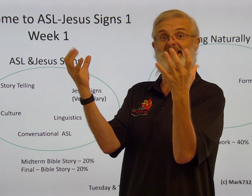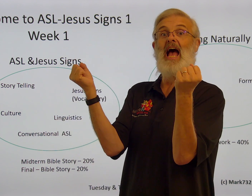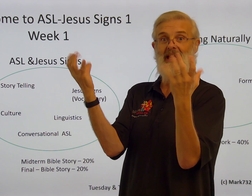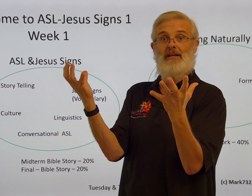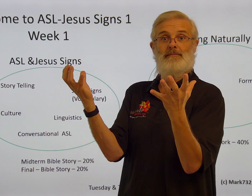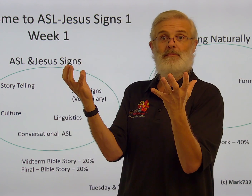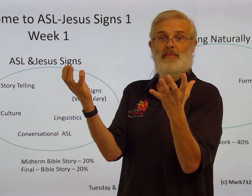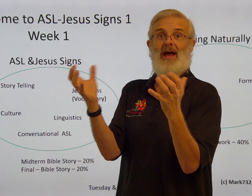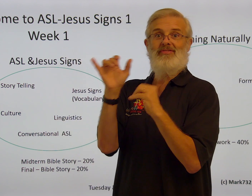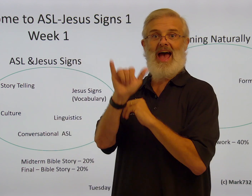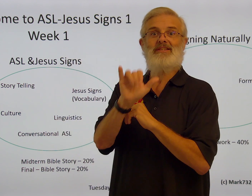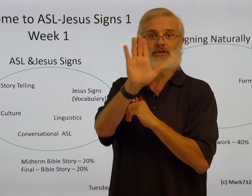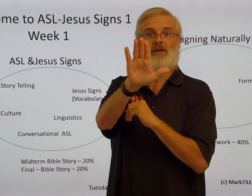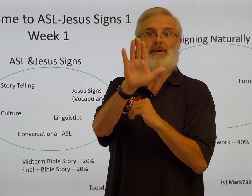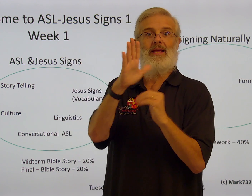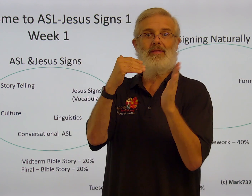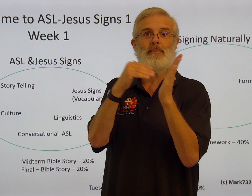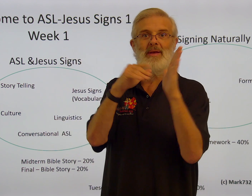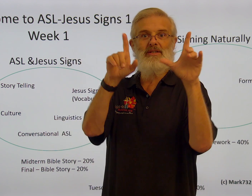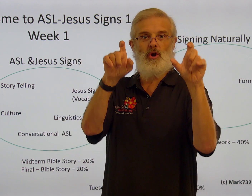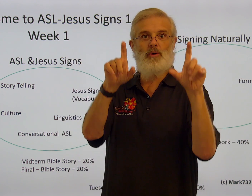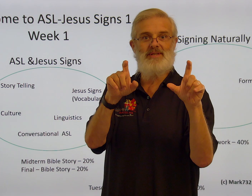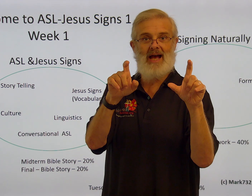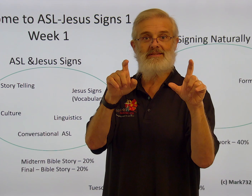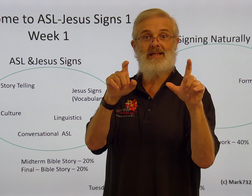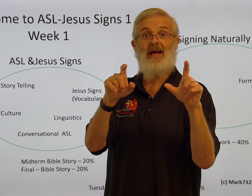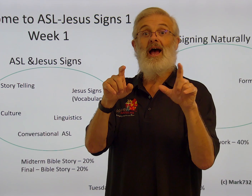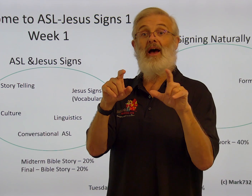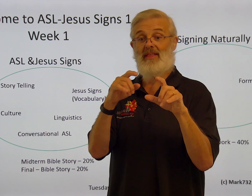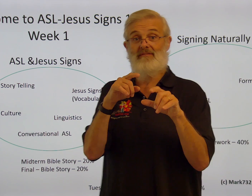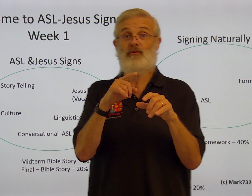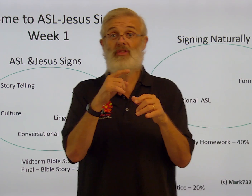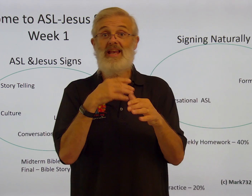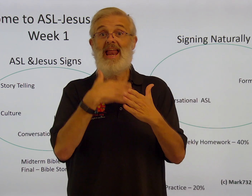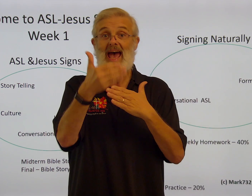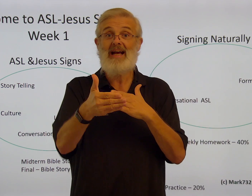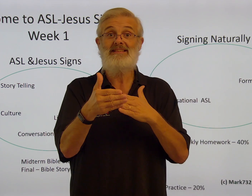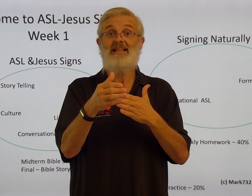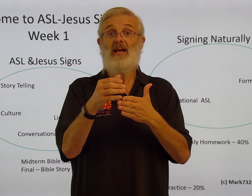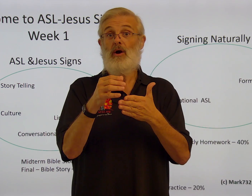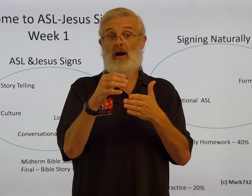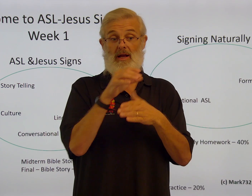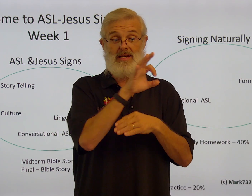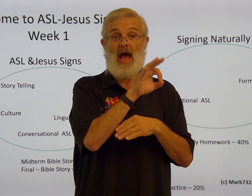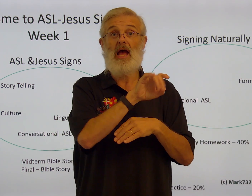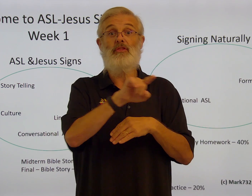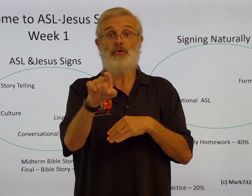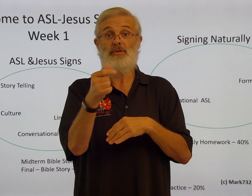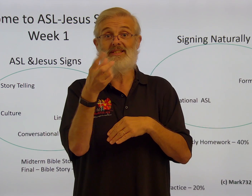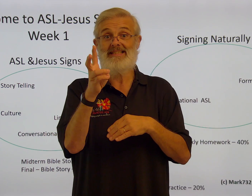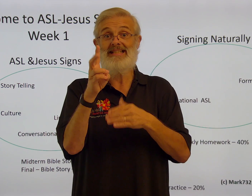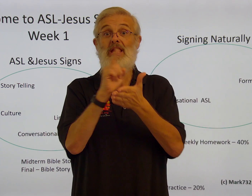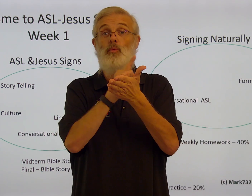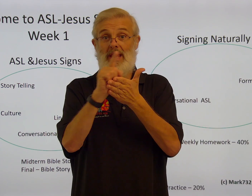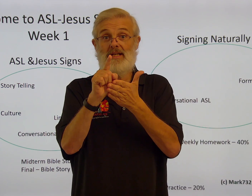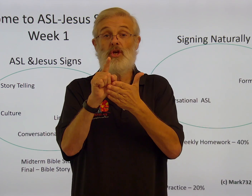it. And that's going to be the midterm test. And then for the next 9 through 16 weeks, we're